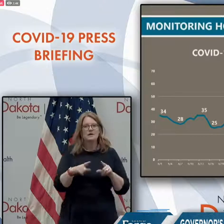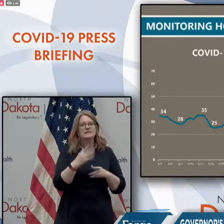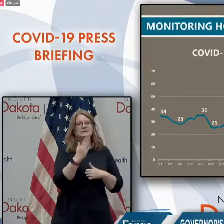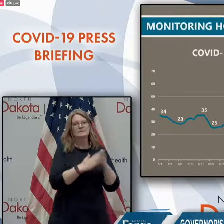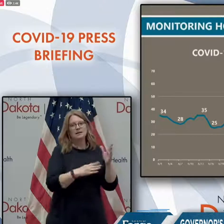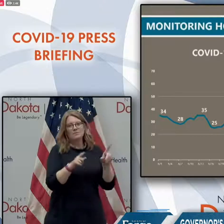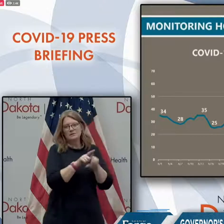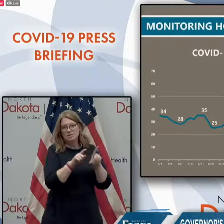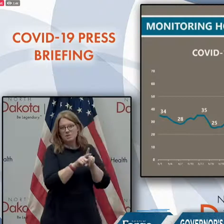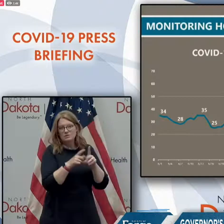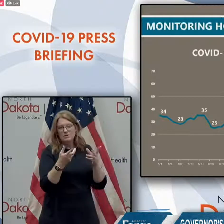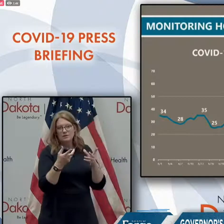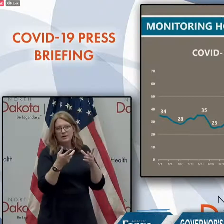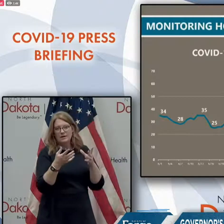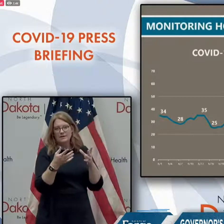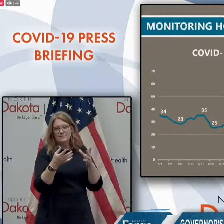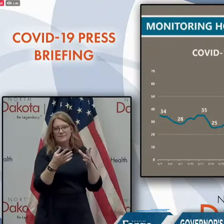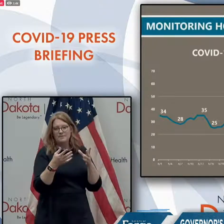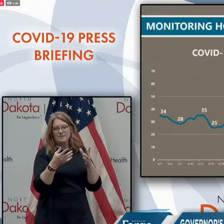deferred